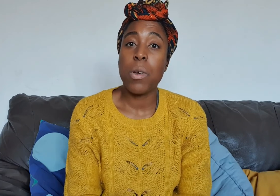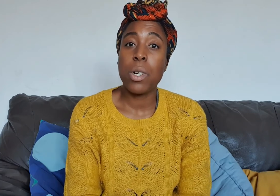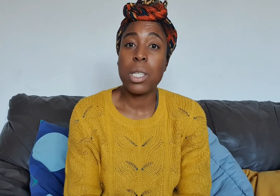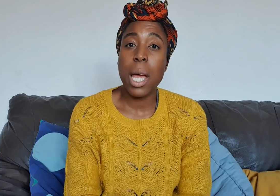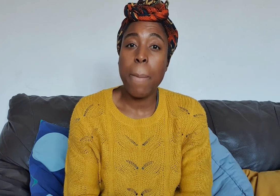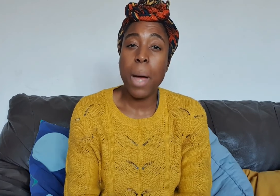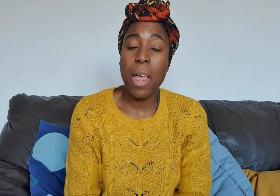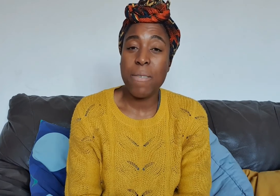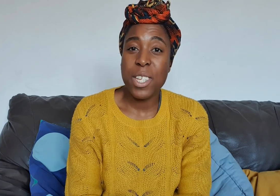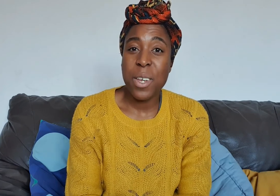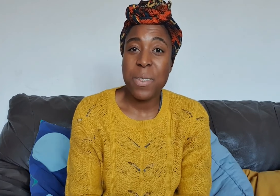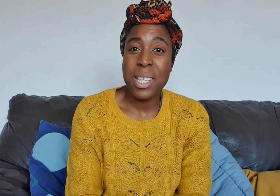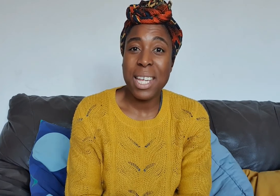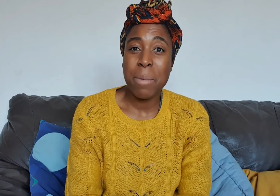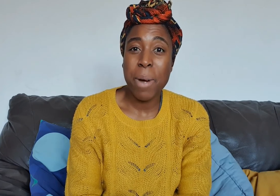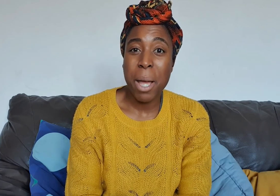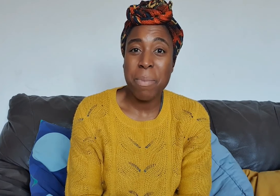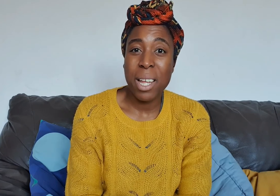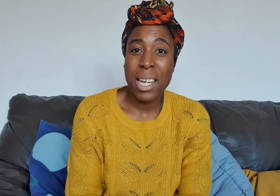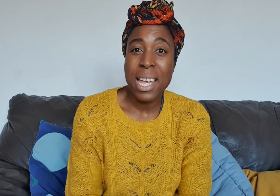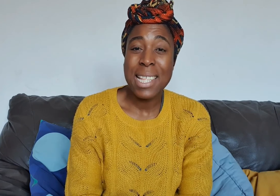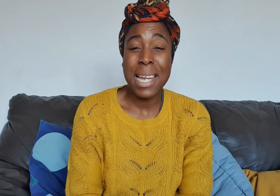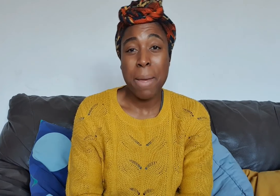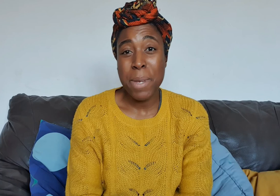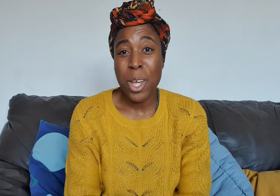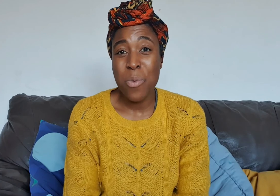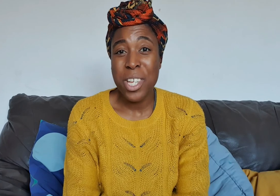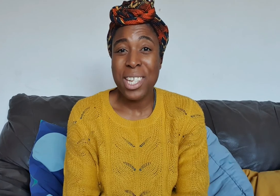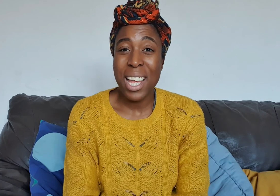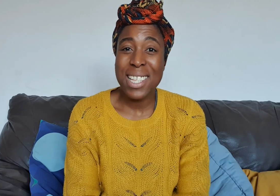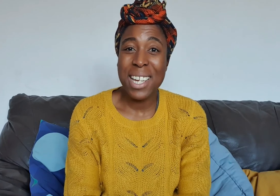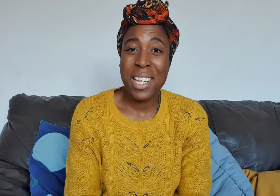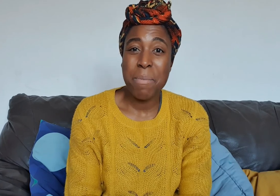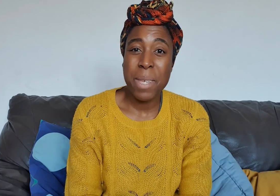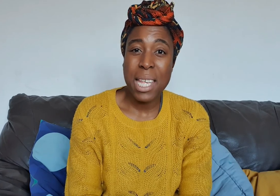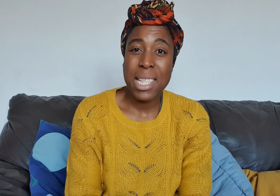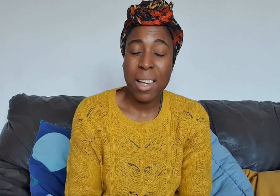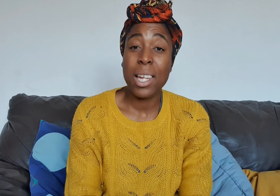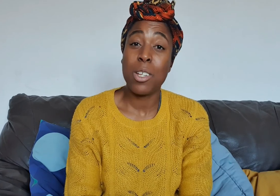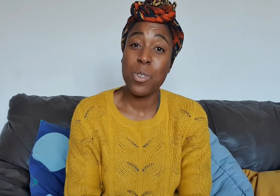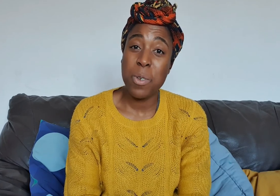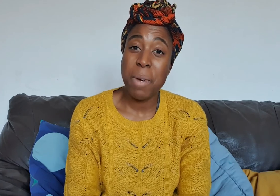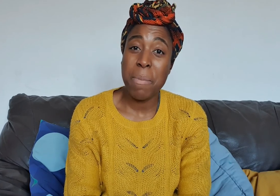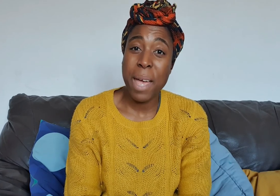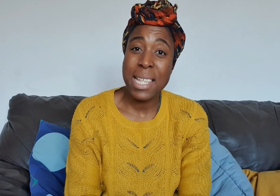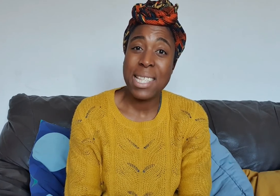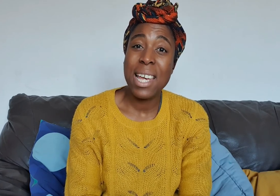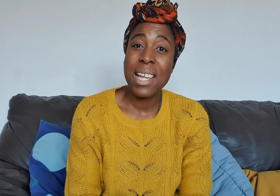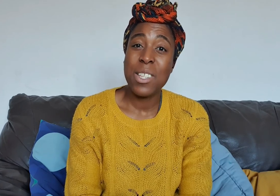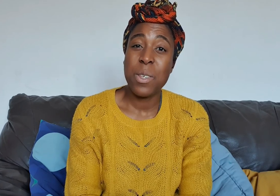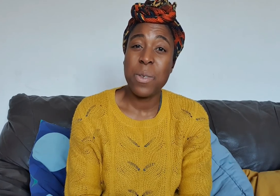got other videos in the pipeline. So let me know what you'd like to learn in BSL and I'll do my best to